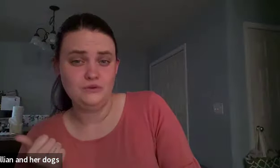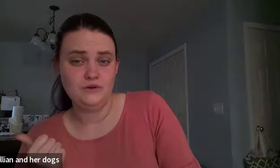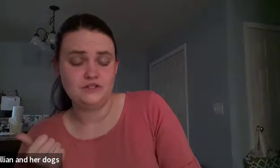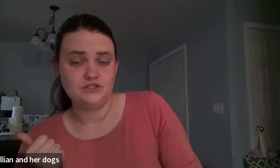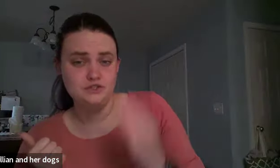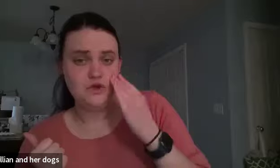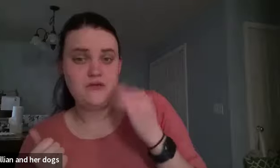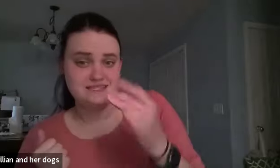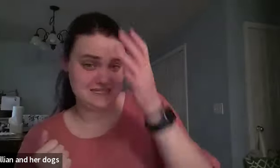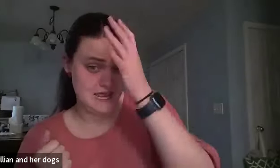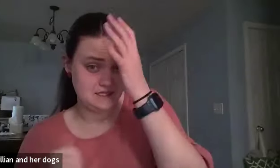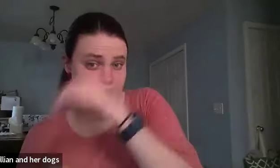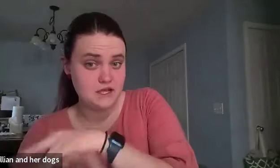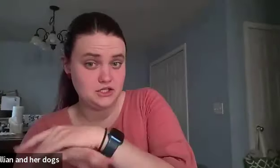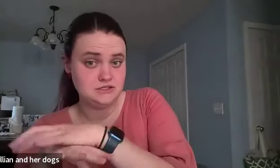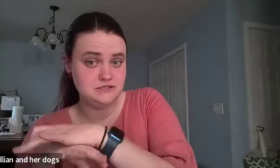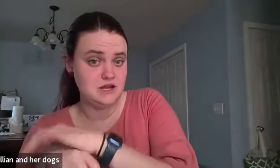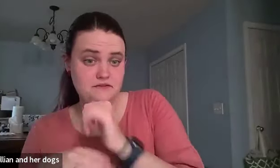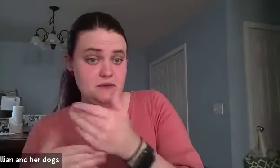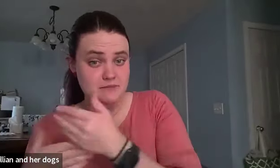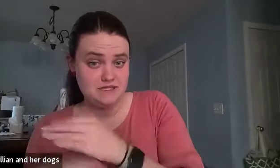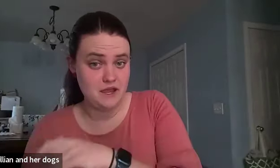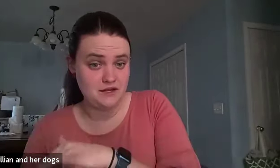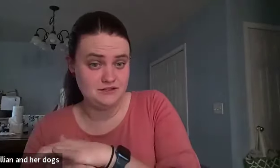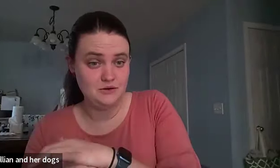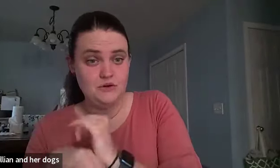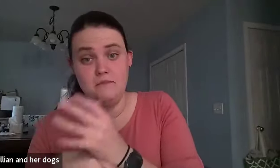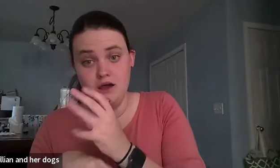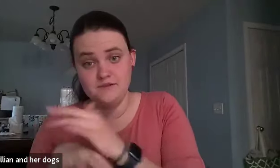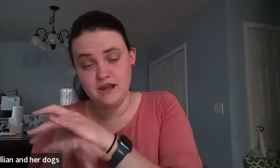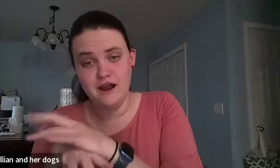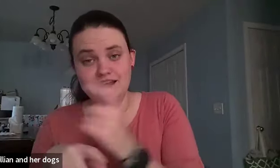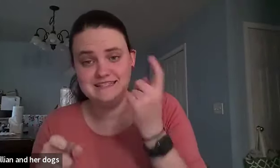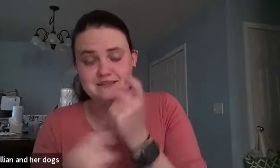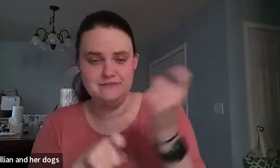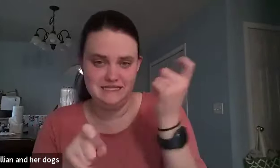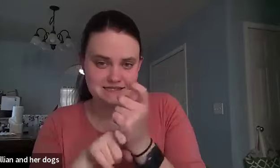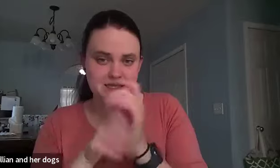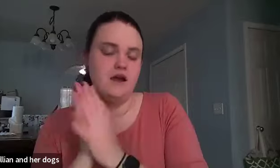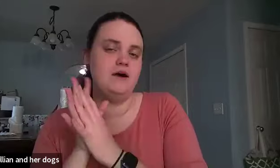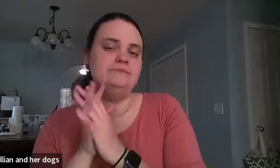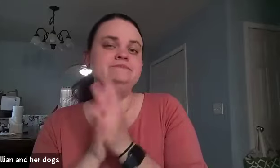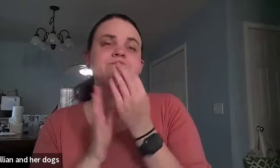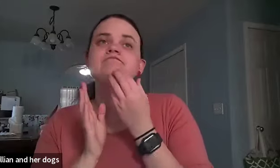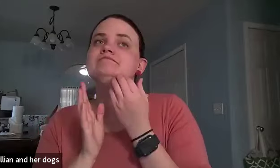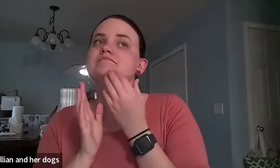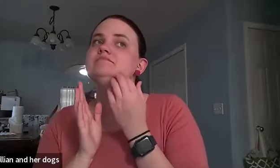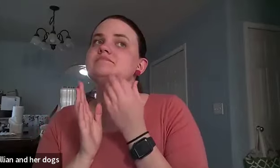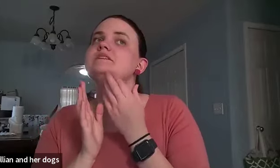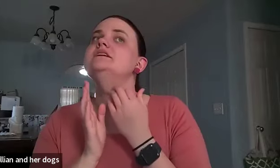"Oh, so you know that's the dad spider, not the baby spider or the mom spider." I can see them teasing.